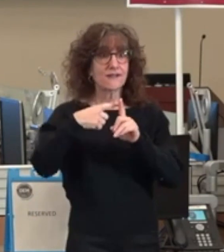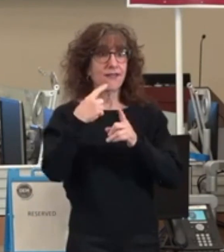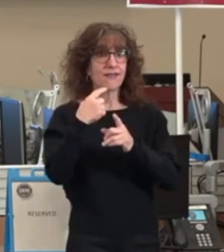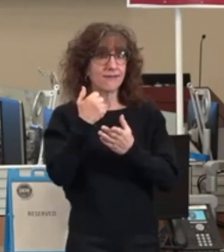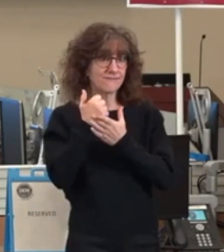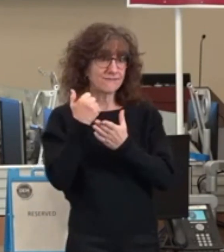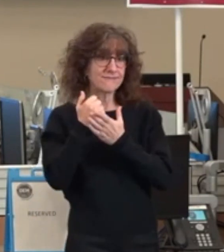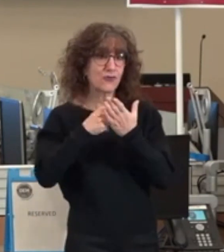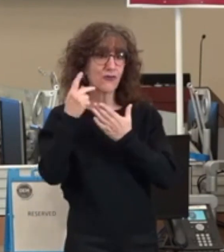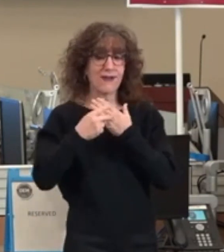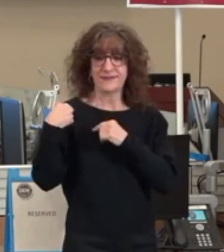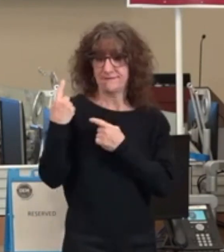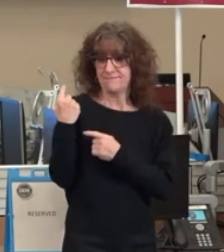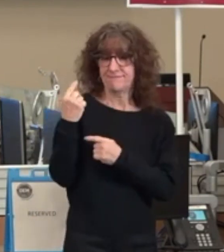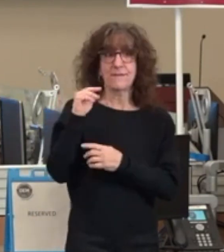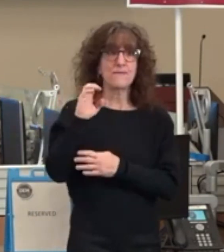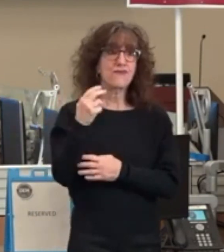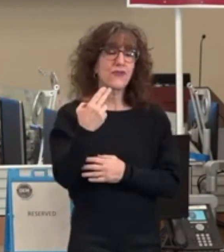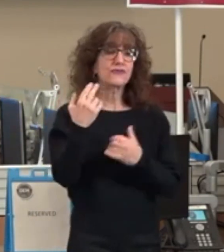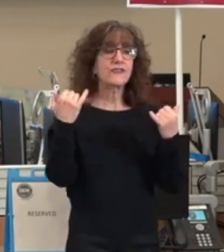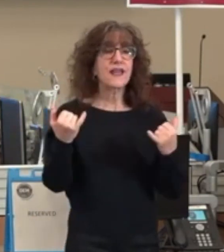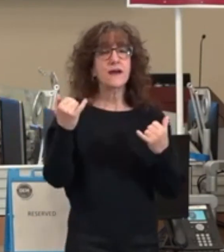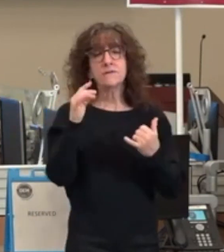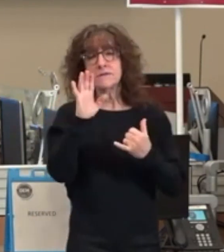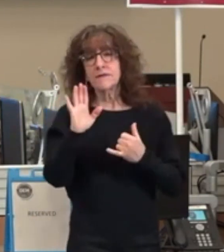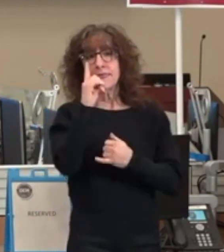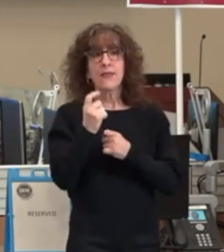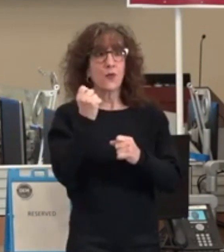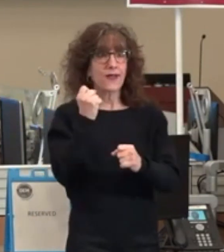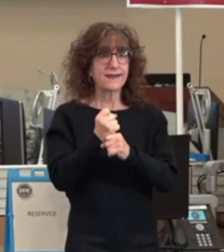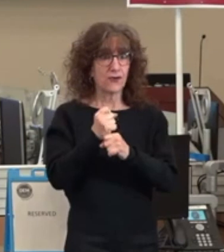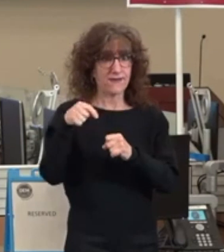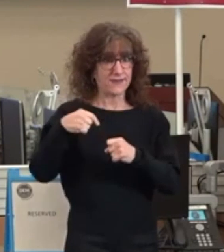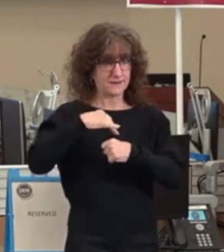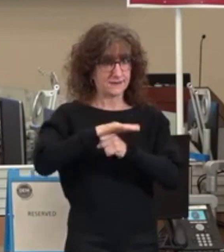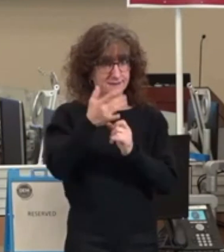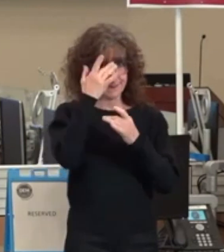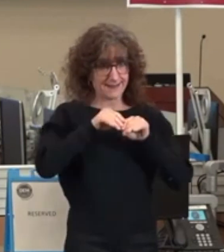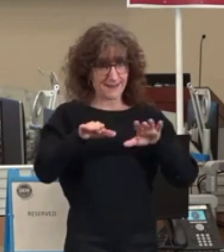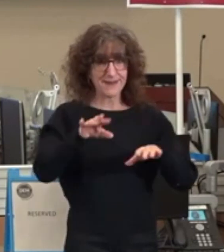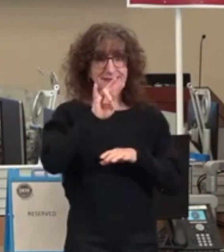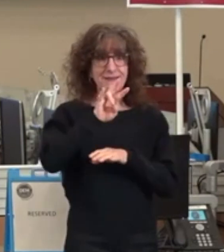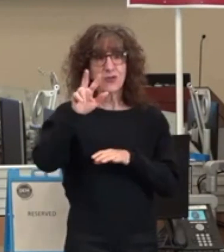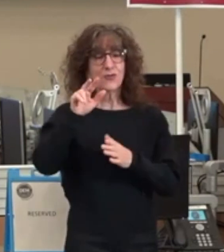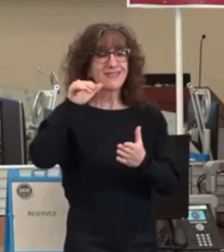Since last March, we are now at about a year mark of this pandemic.